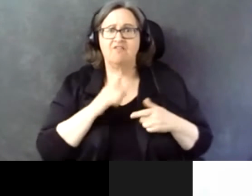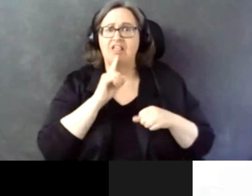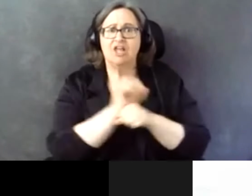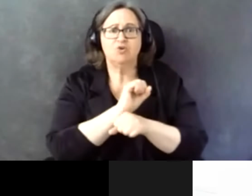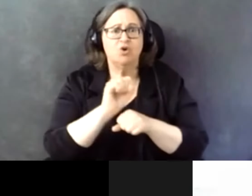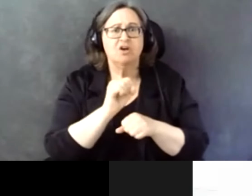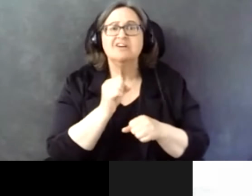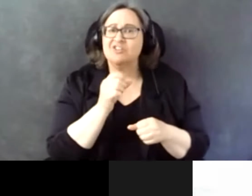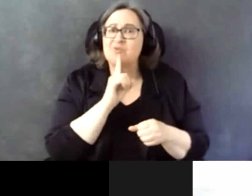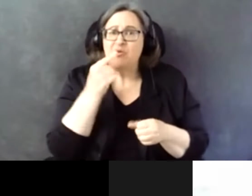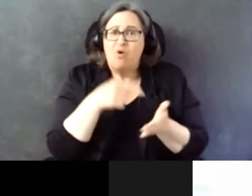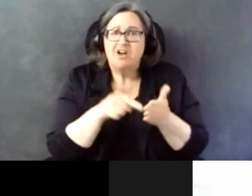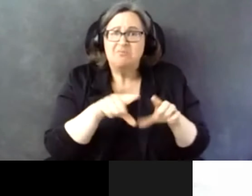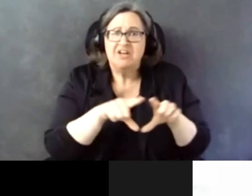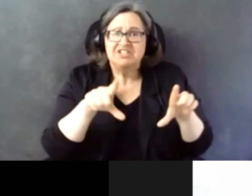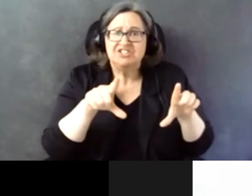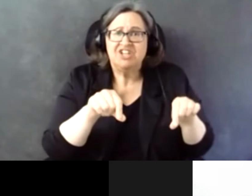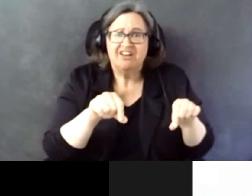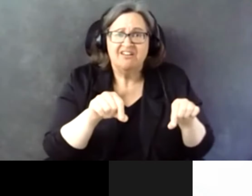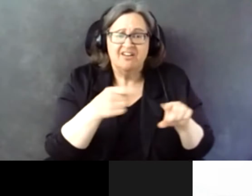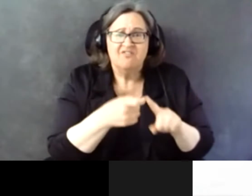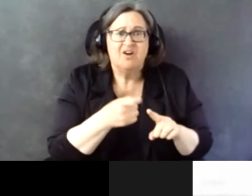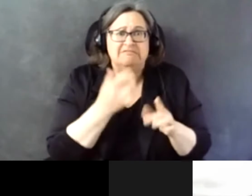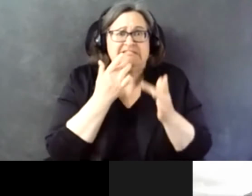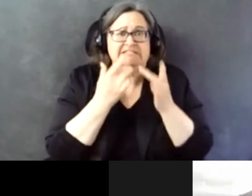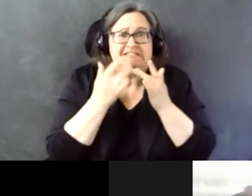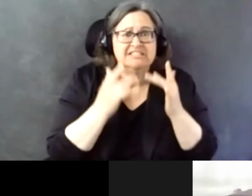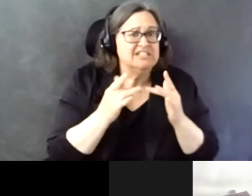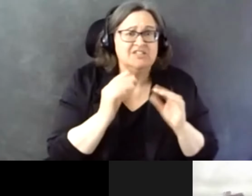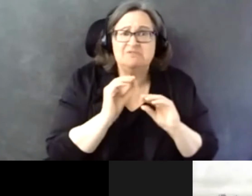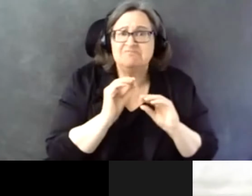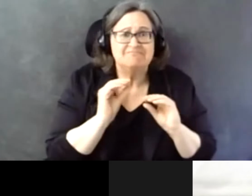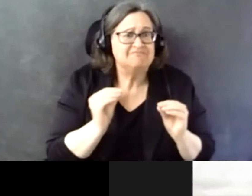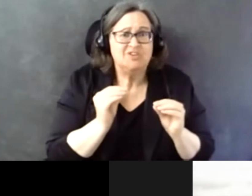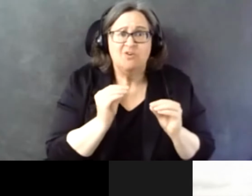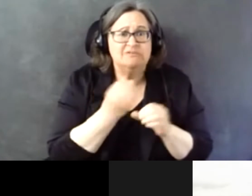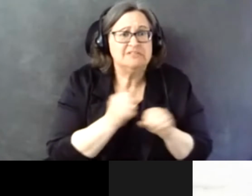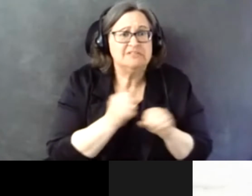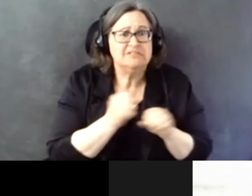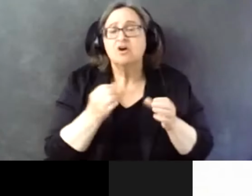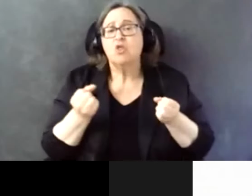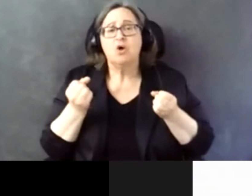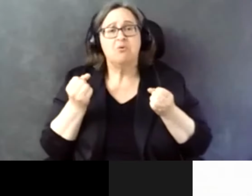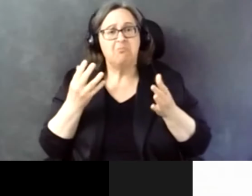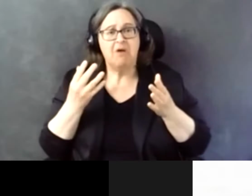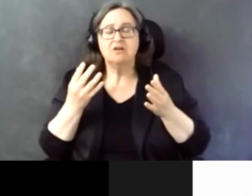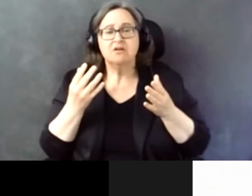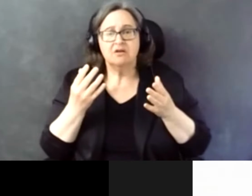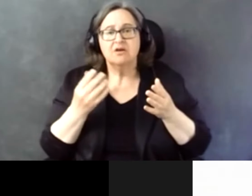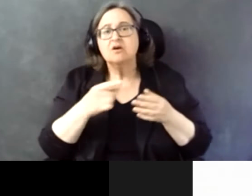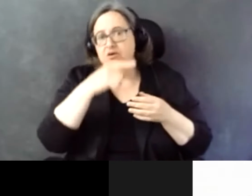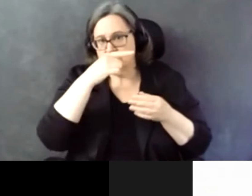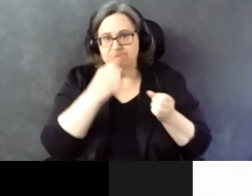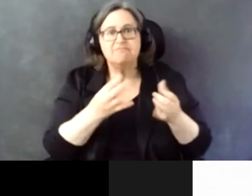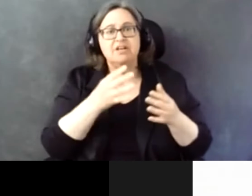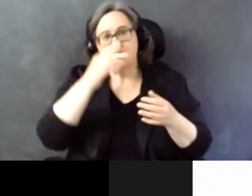them one paycheck away um from insecurity um total insecurity on that they are many uh largely black and